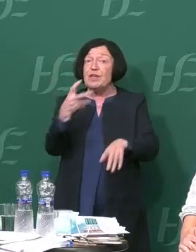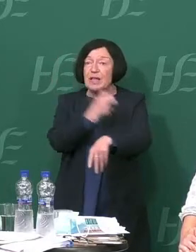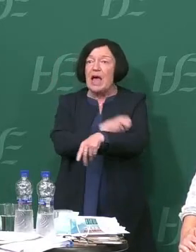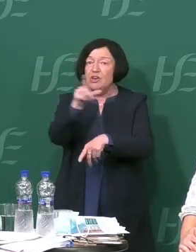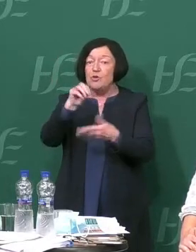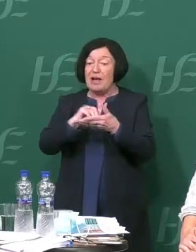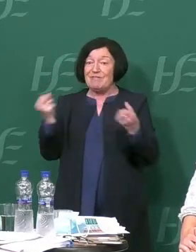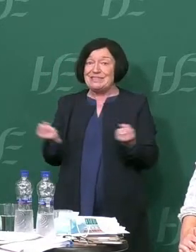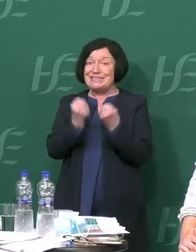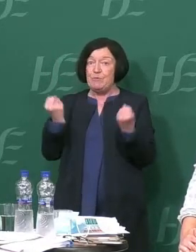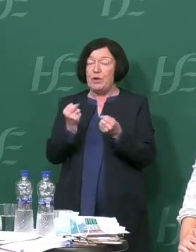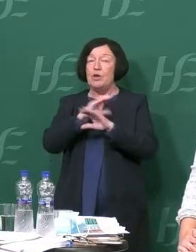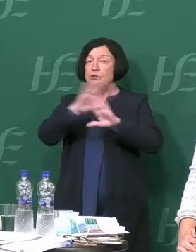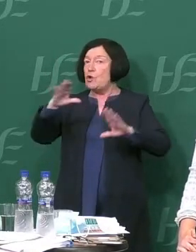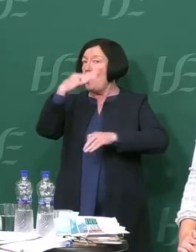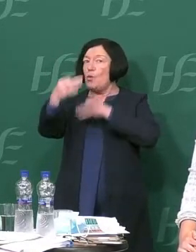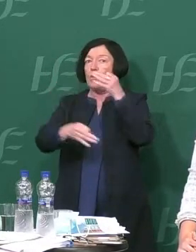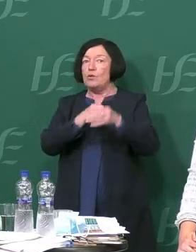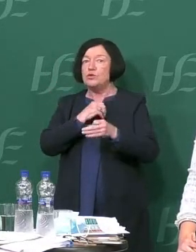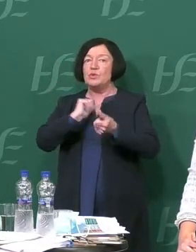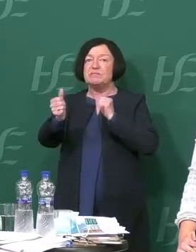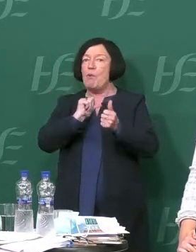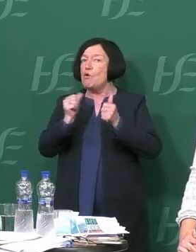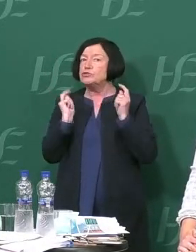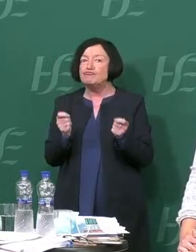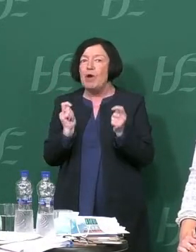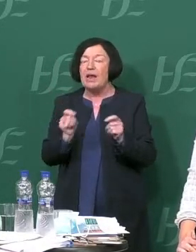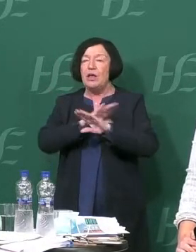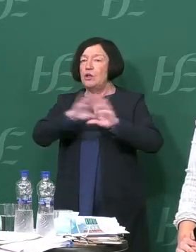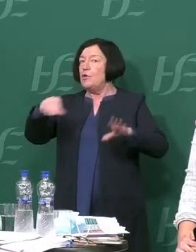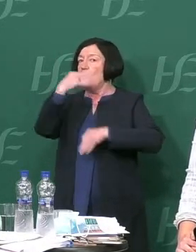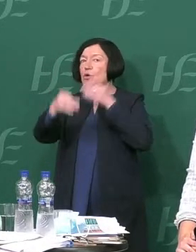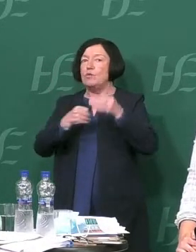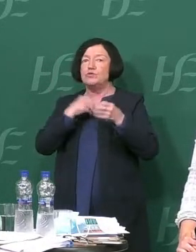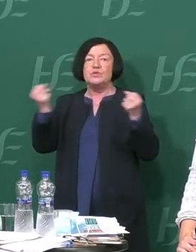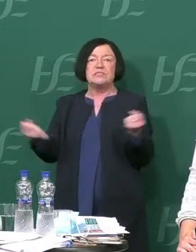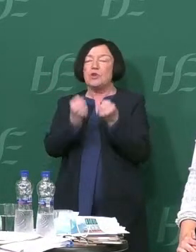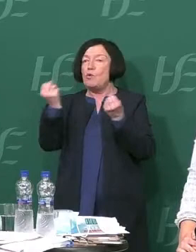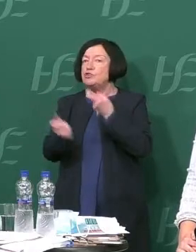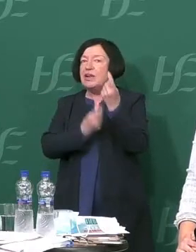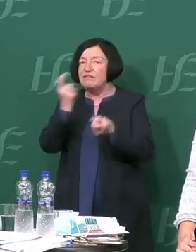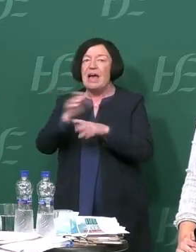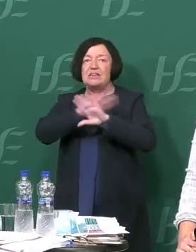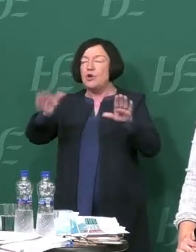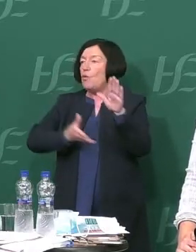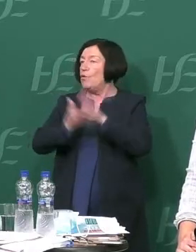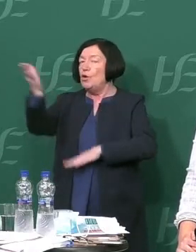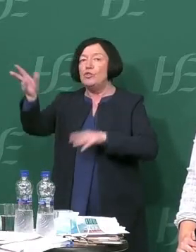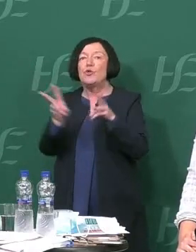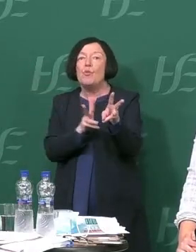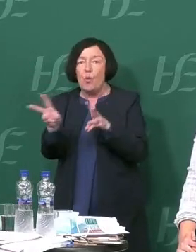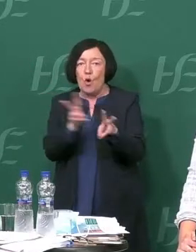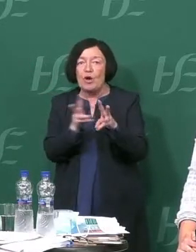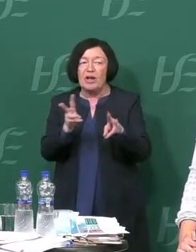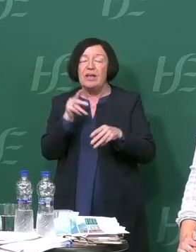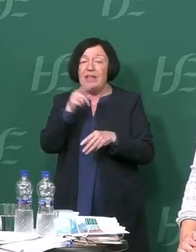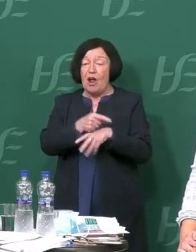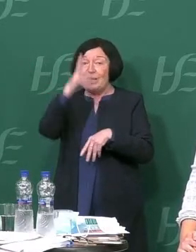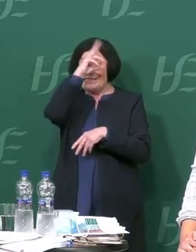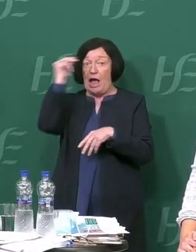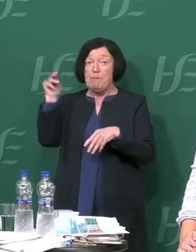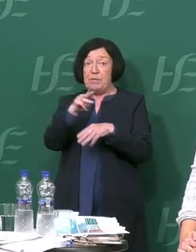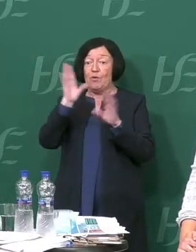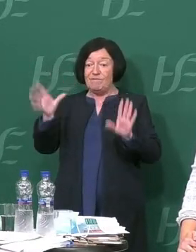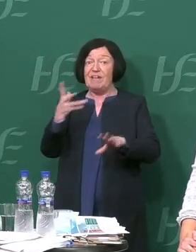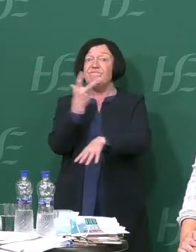have symptoms, don't go to a sports training, don't go to a social event, and don't go to work. There are examples now of people who